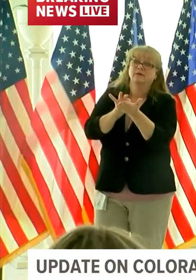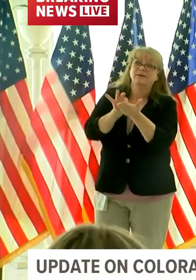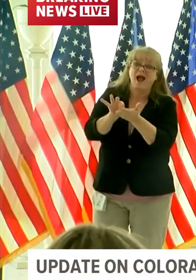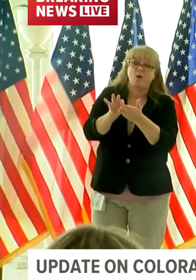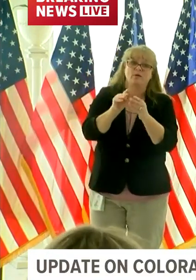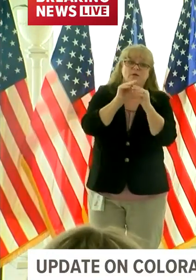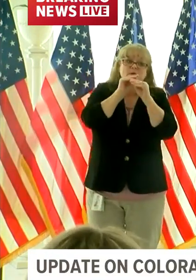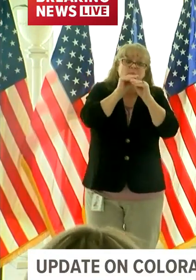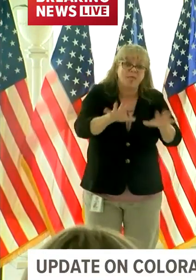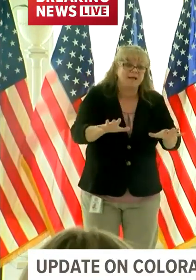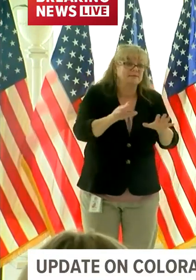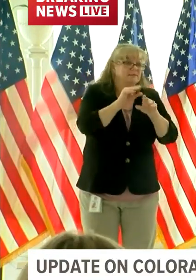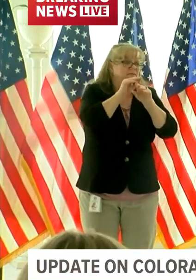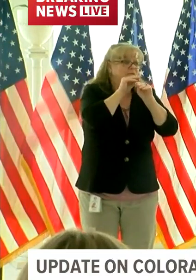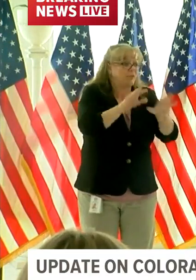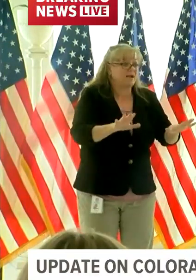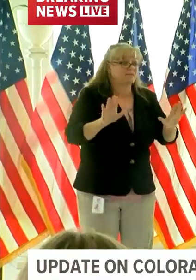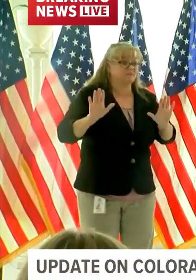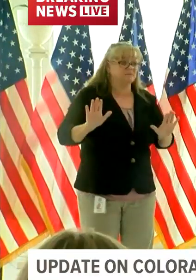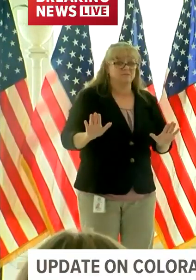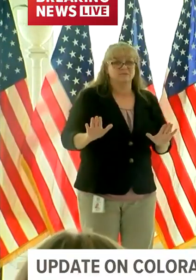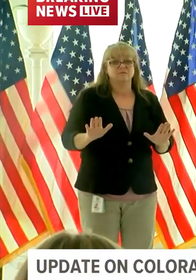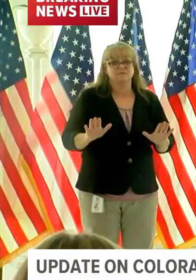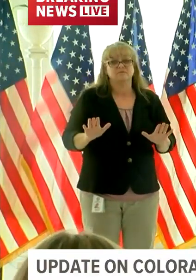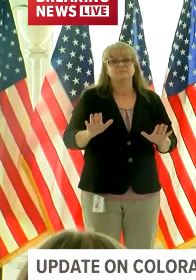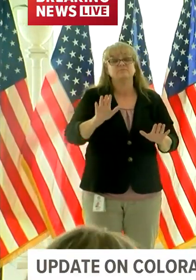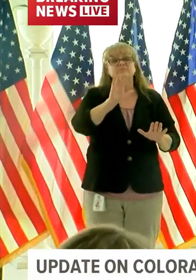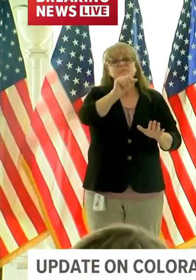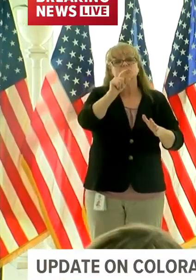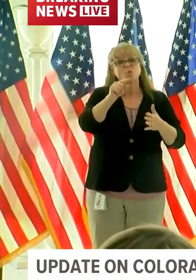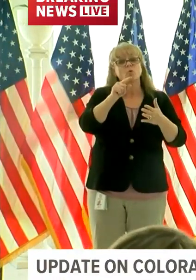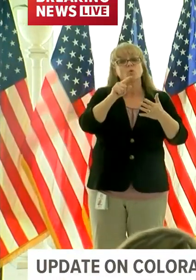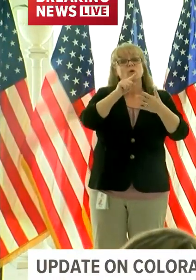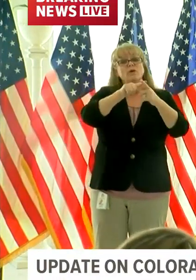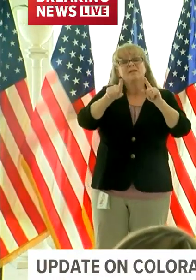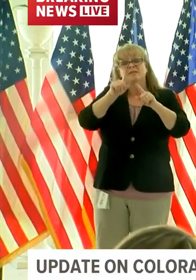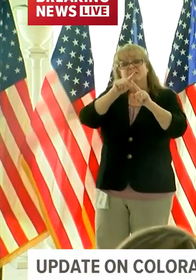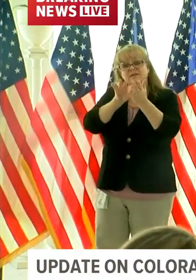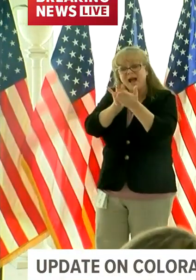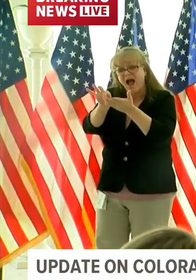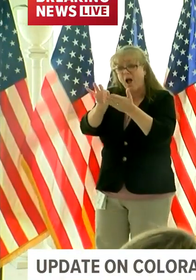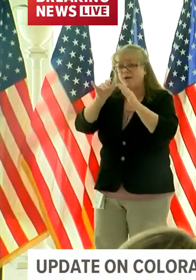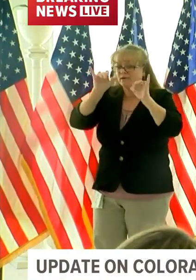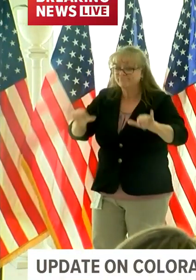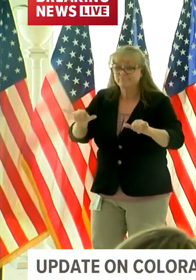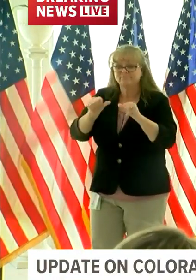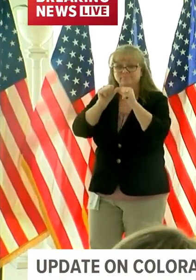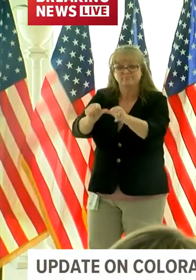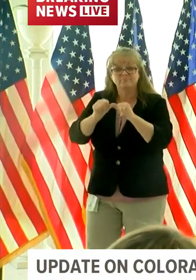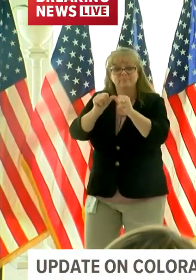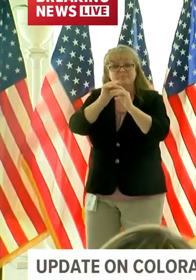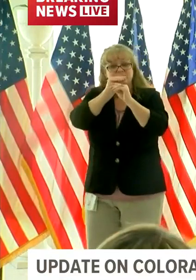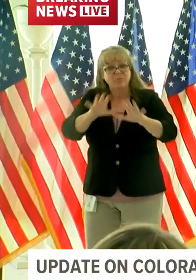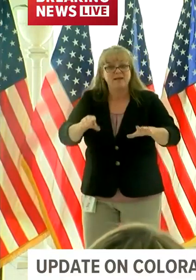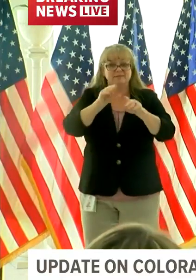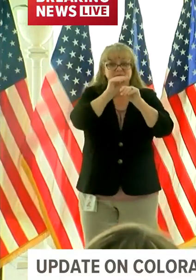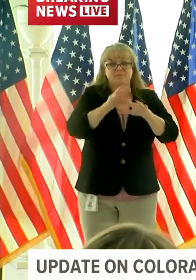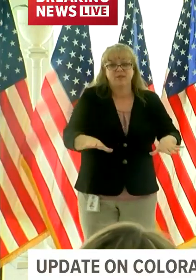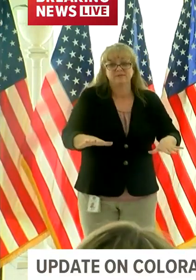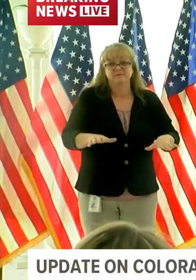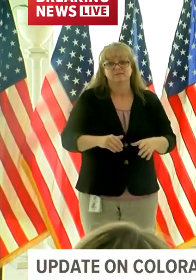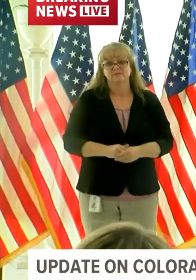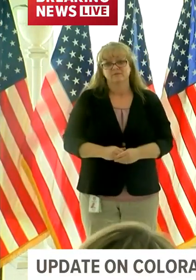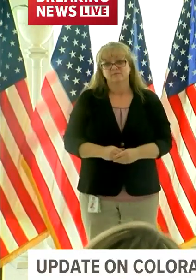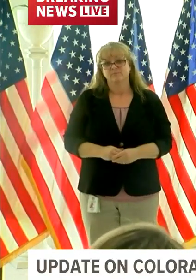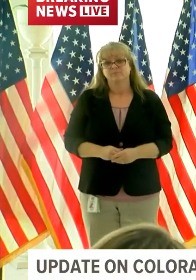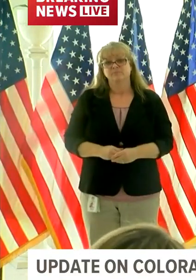and this challenge, but we have this blessing and this blessing and this blessing as well. In just a couple weeks, our Muslim friends here in Colorado,